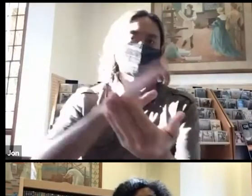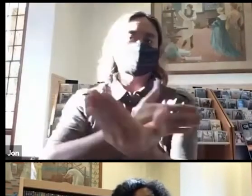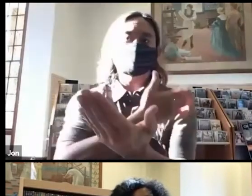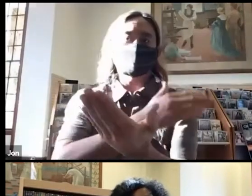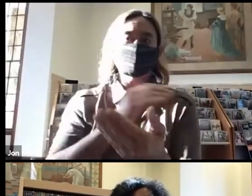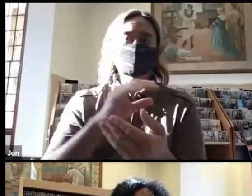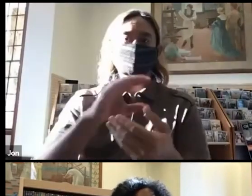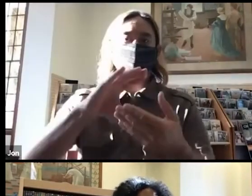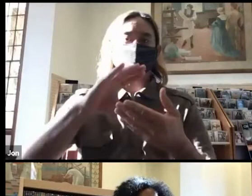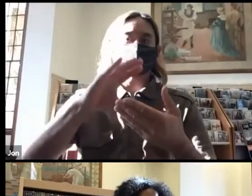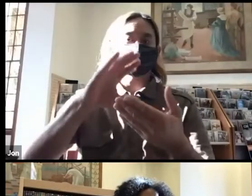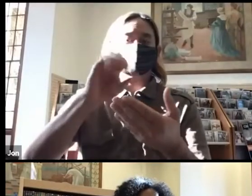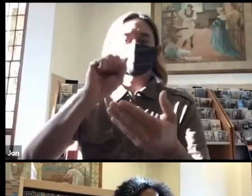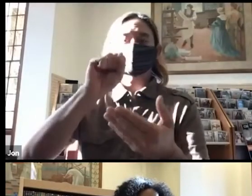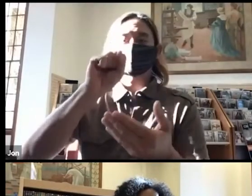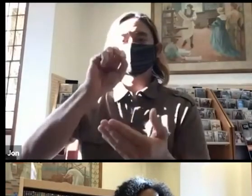where we interpreted music.